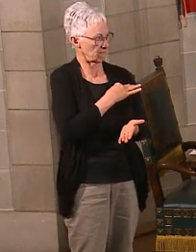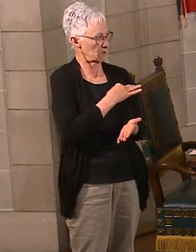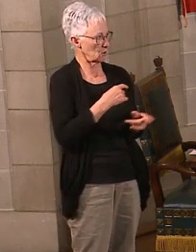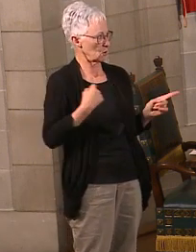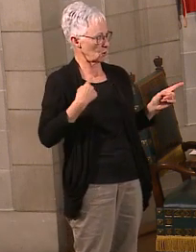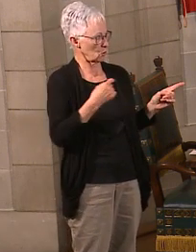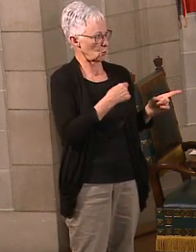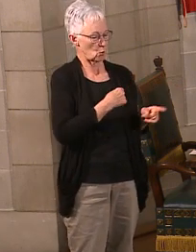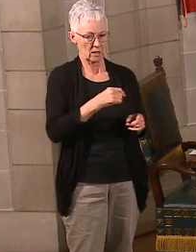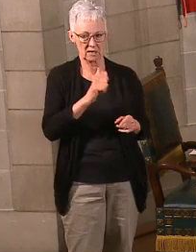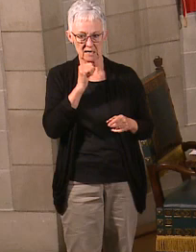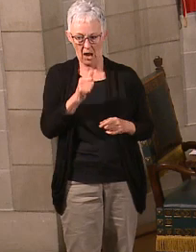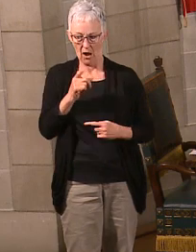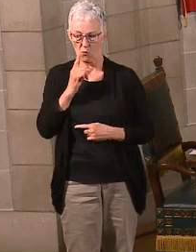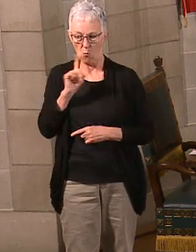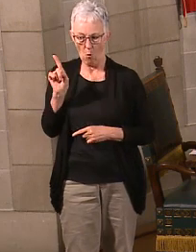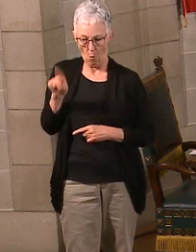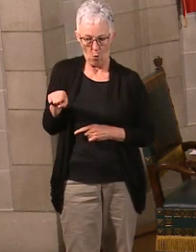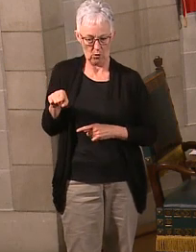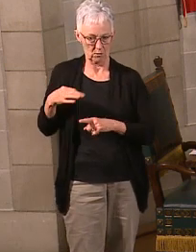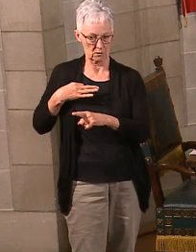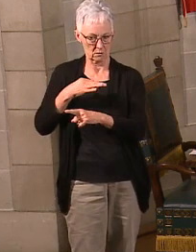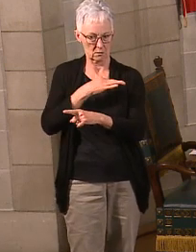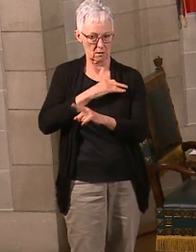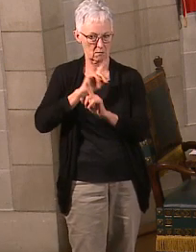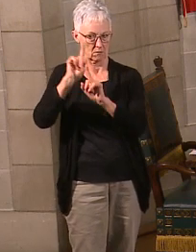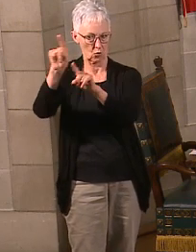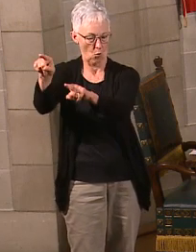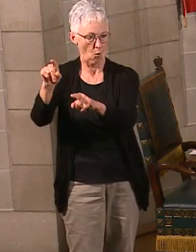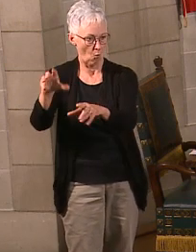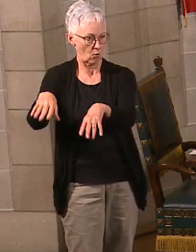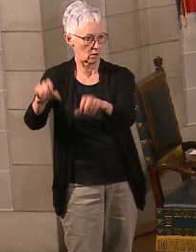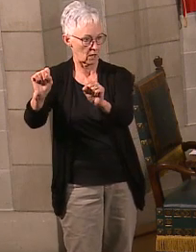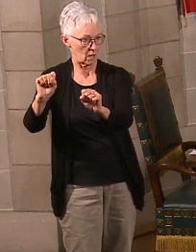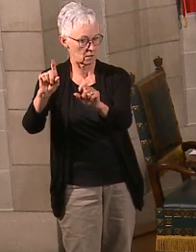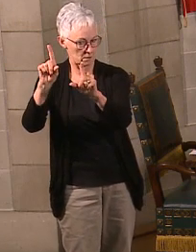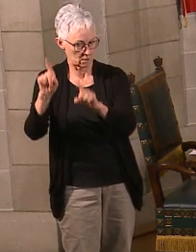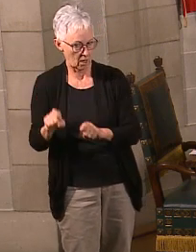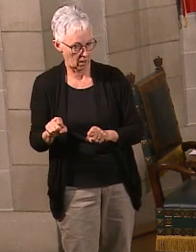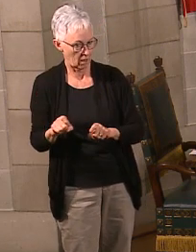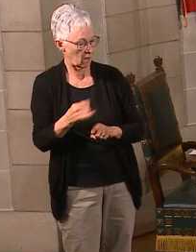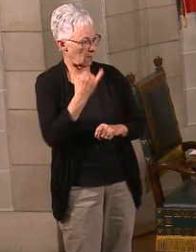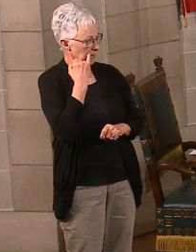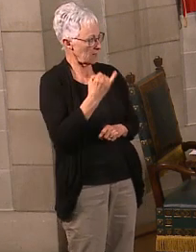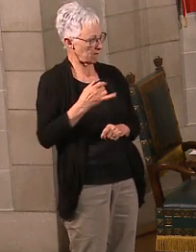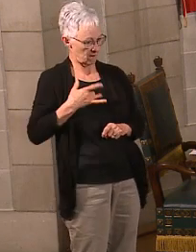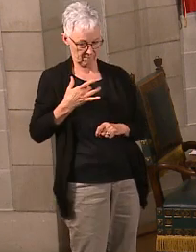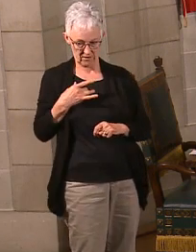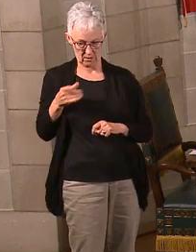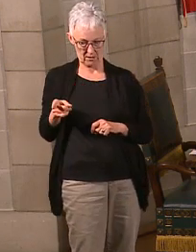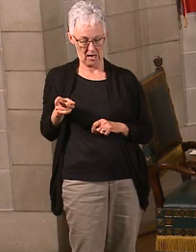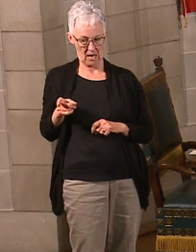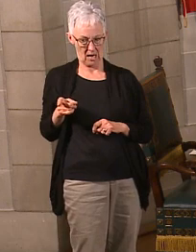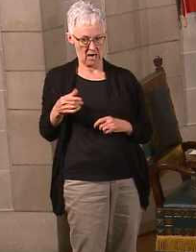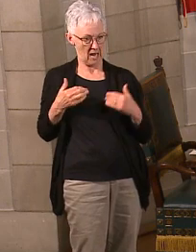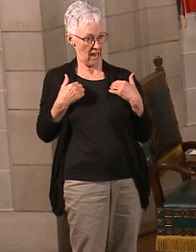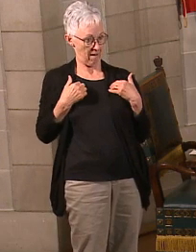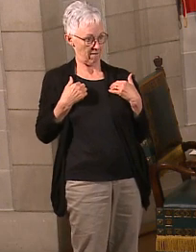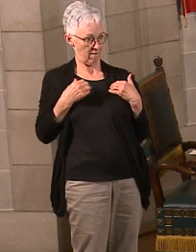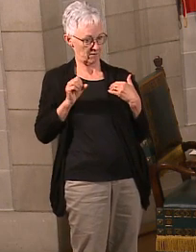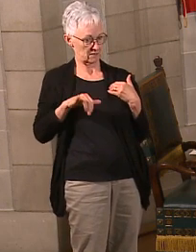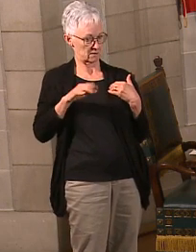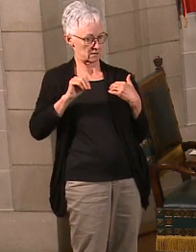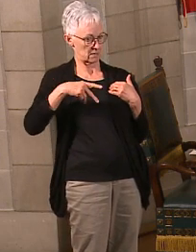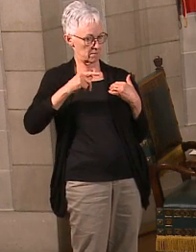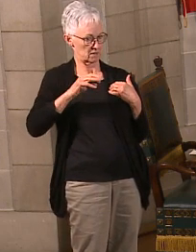direct staff to be tested. We will tell them if there's a reason that they're symptomatic, that they should go home and recommend that they do be